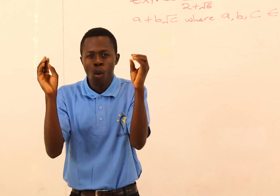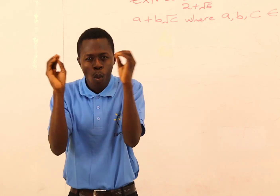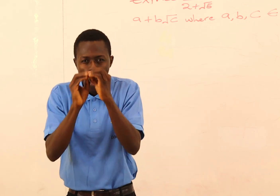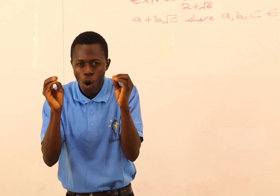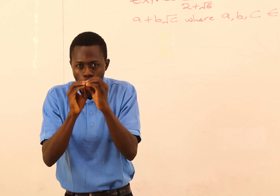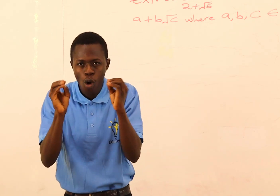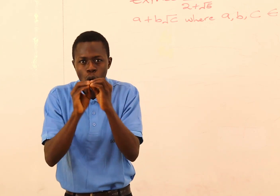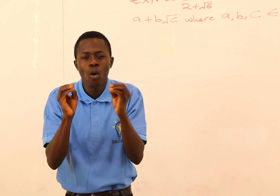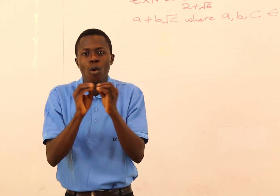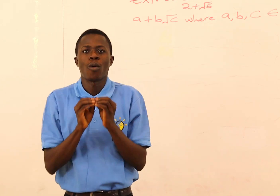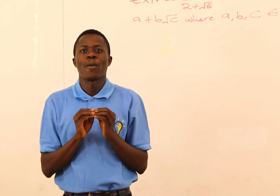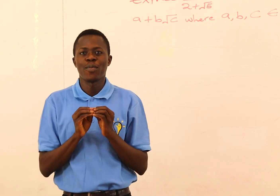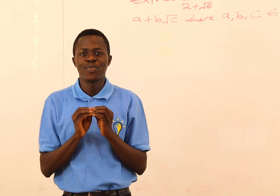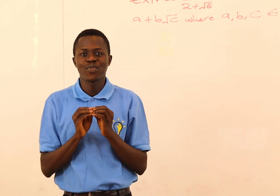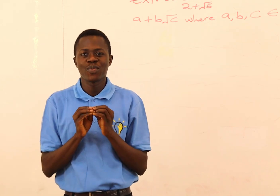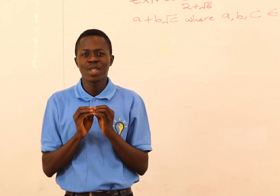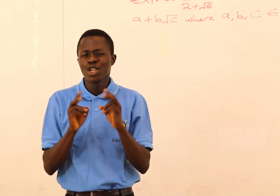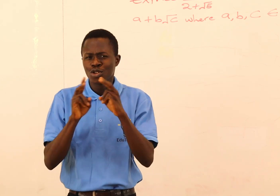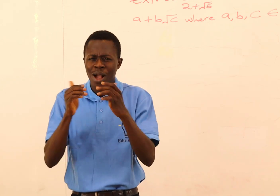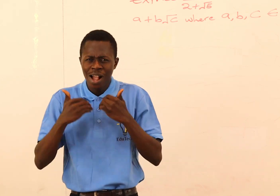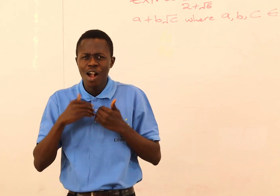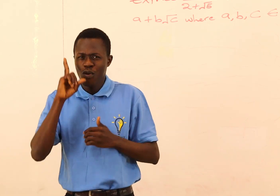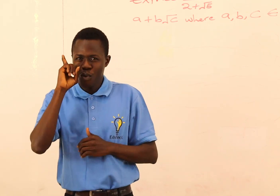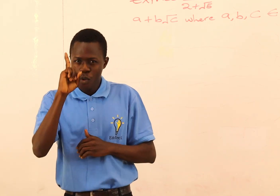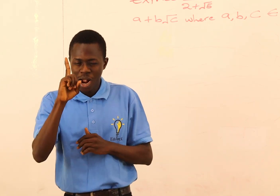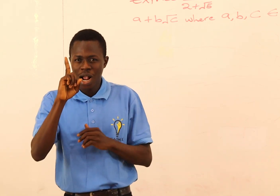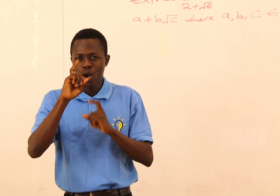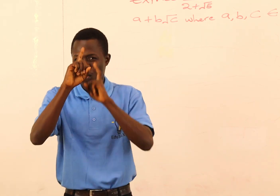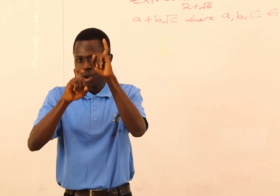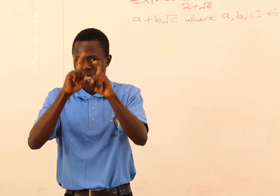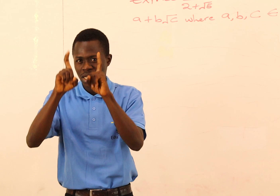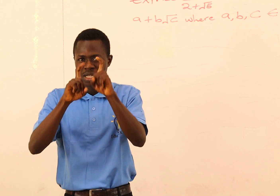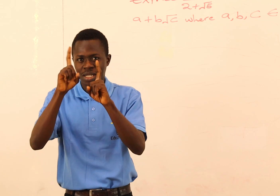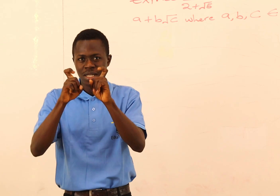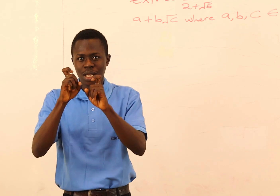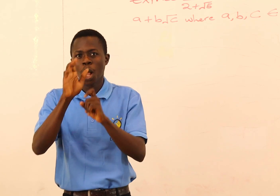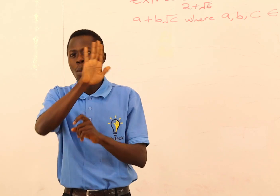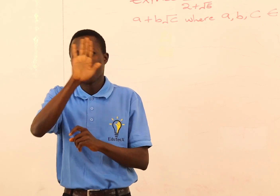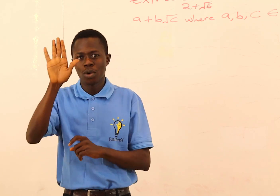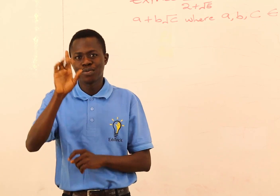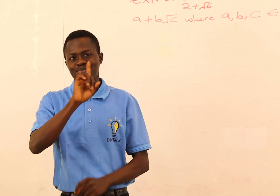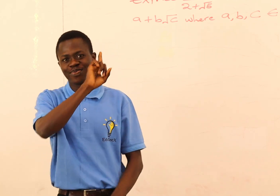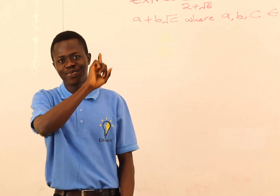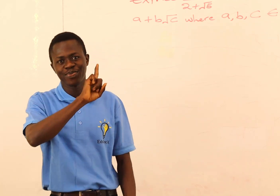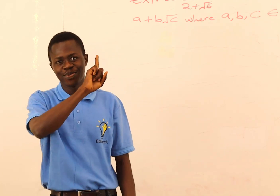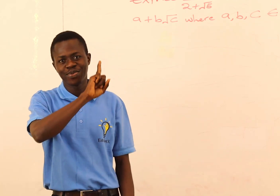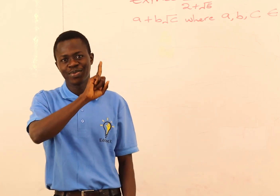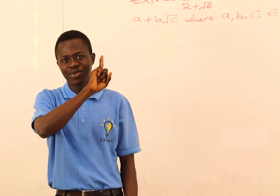So with this particular video or this particular lesson, we want to practice more, especially with